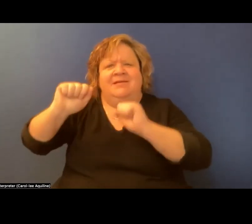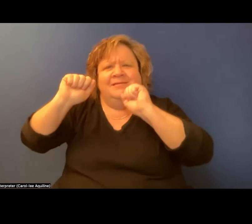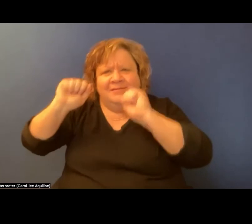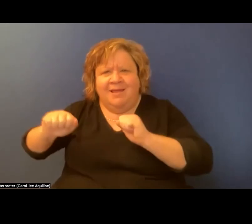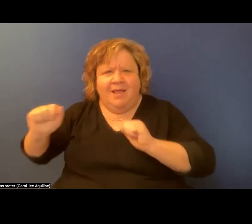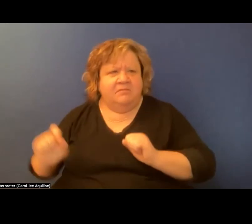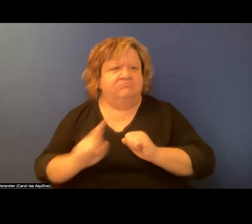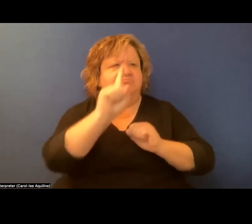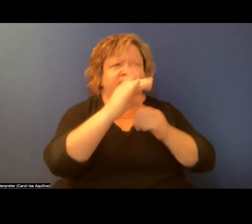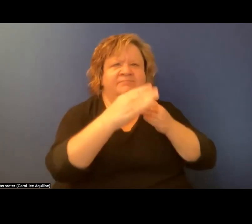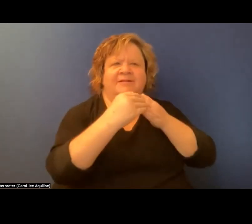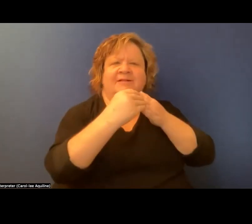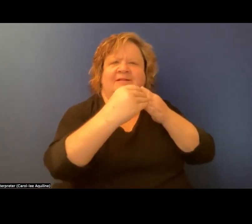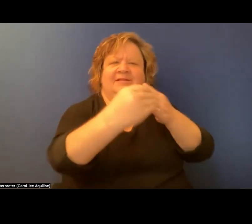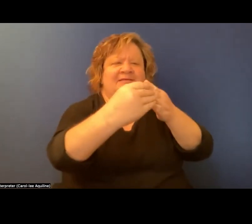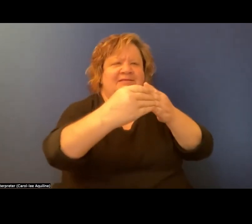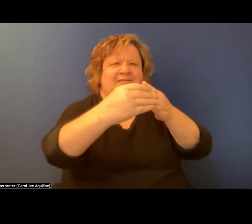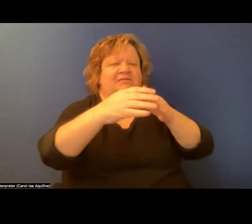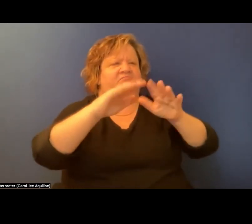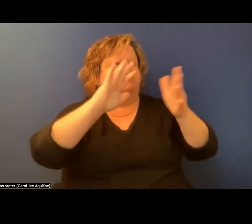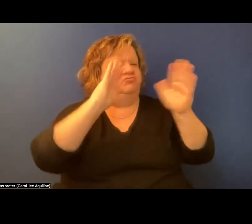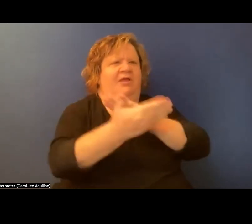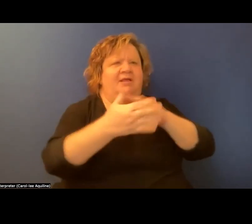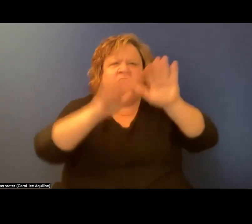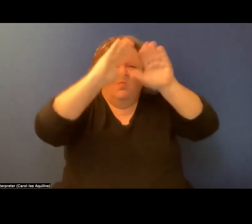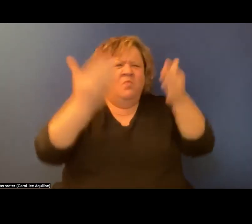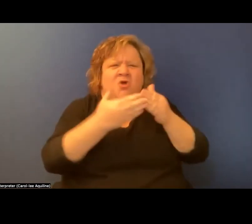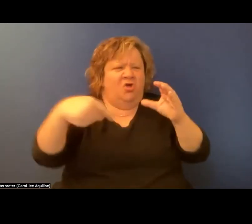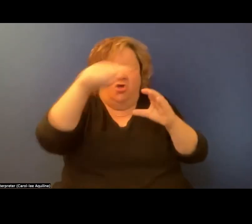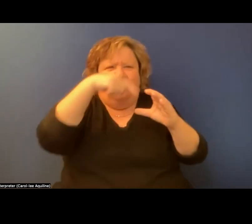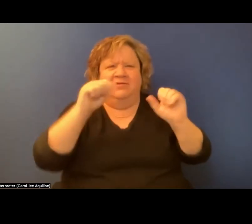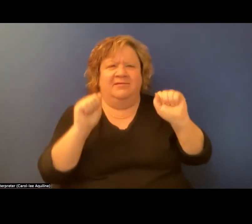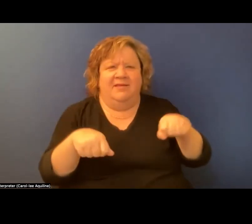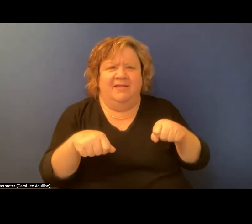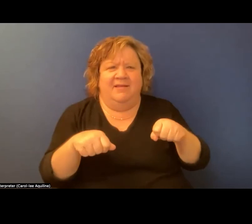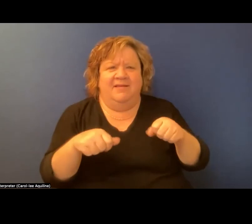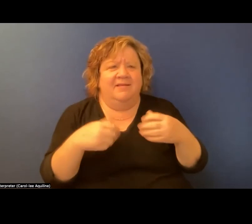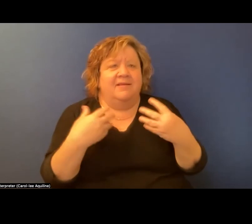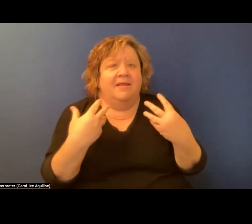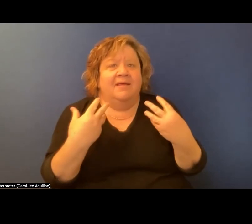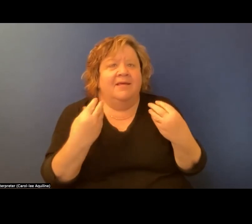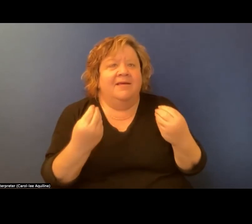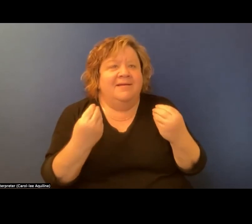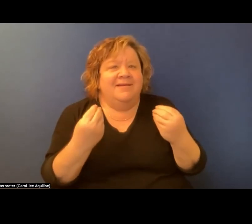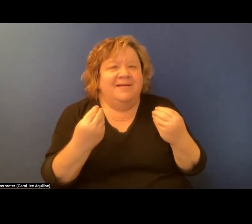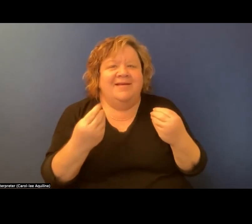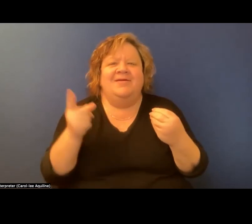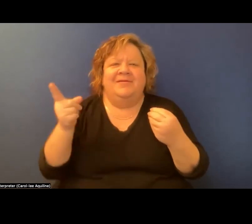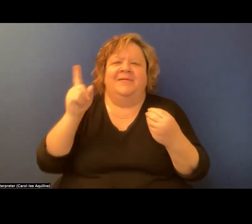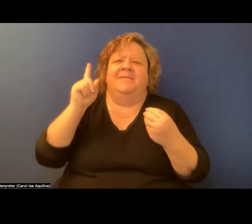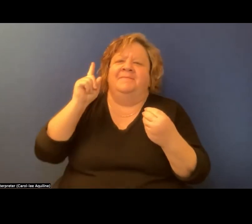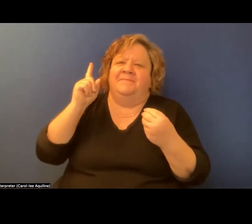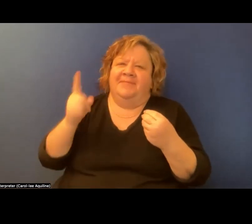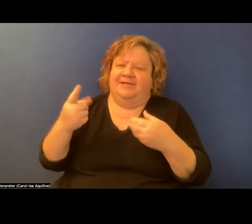worldwide. And it's only by ensuring their effective, inclusive, and meaningful participation that we're going to be able